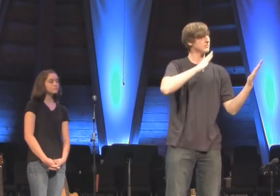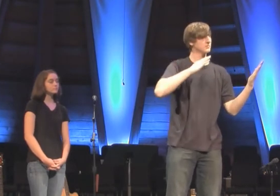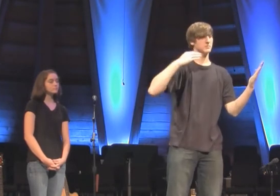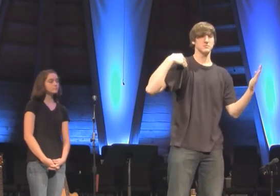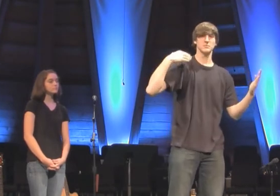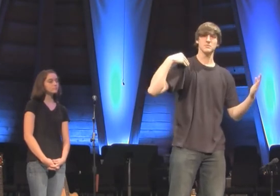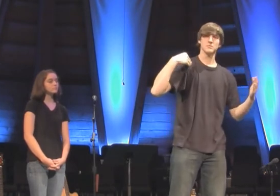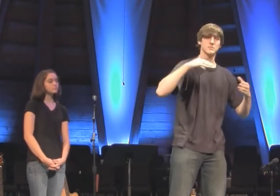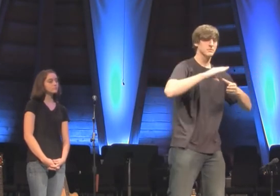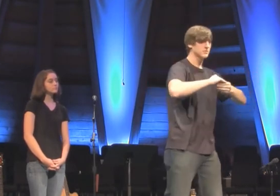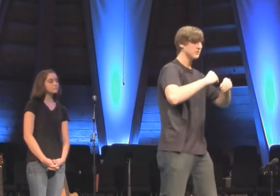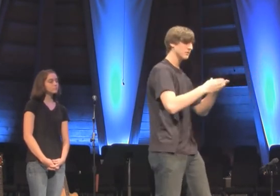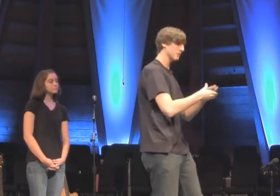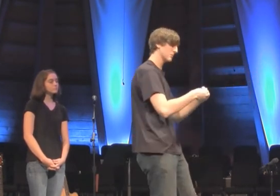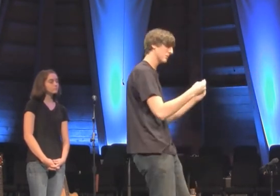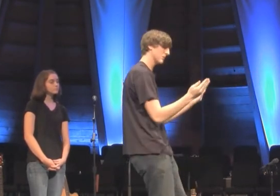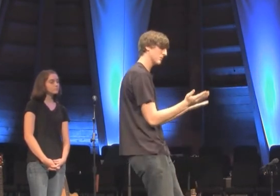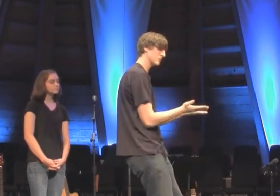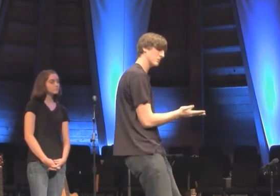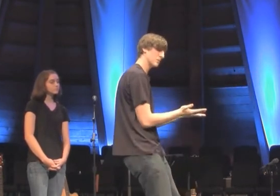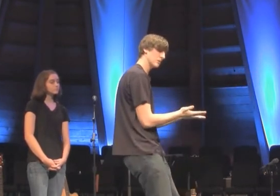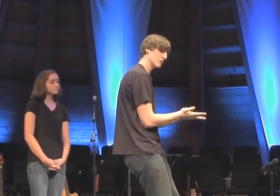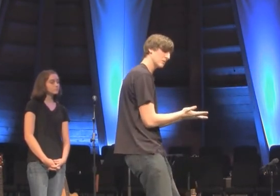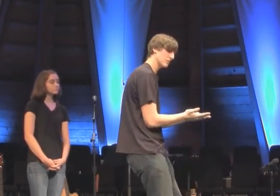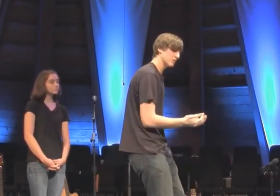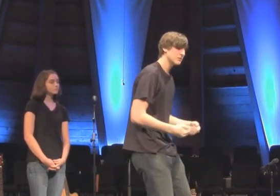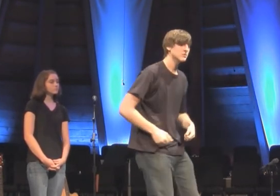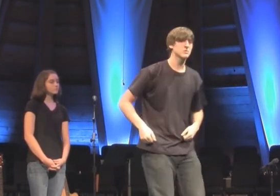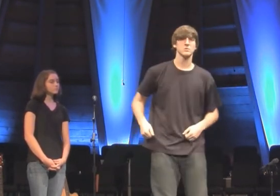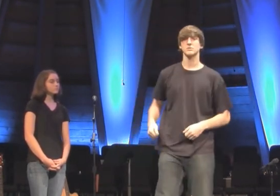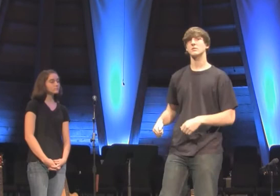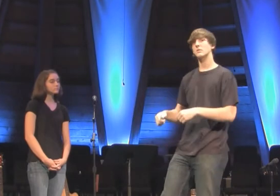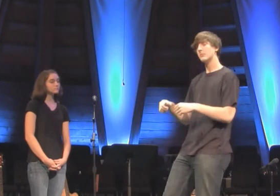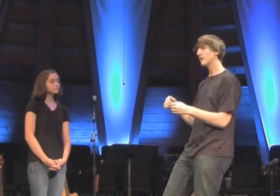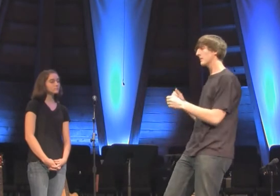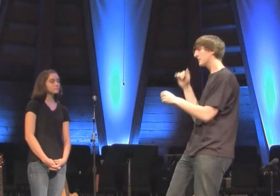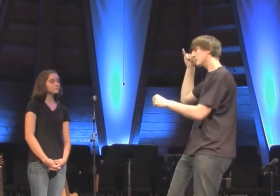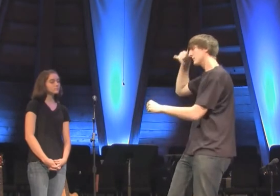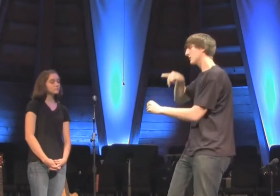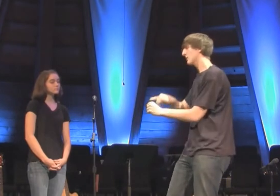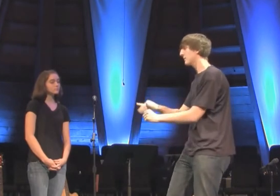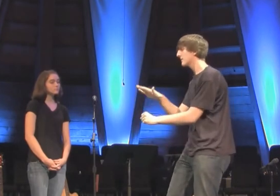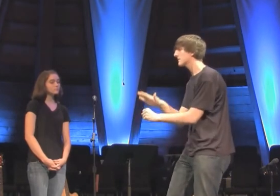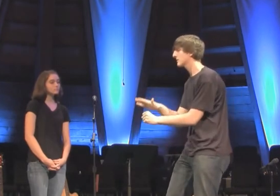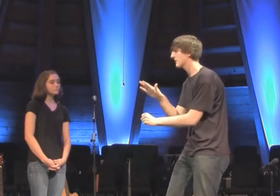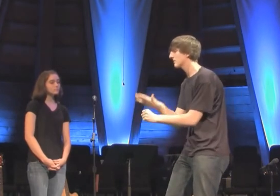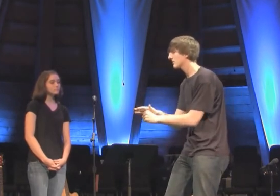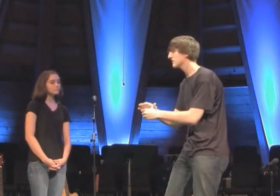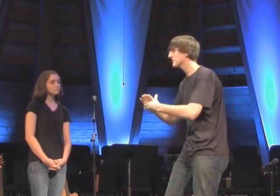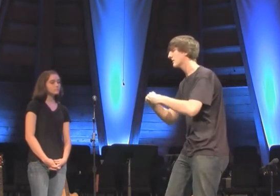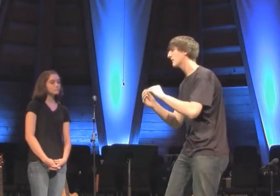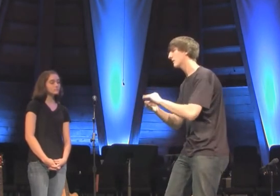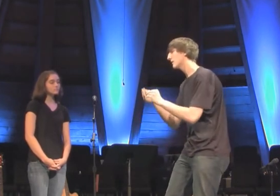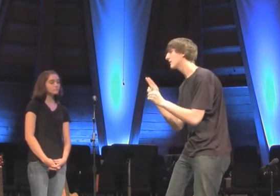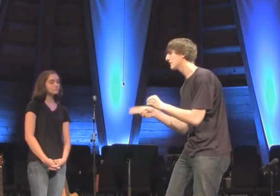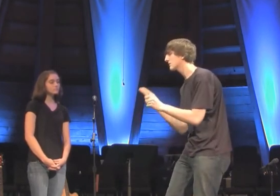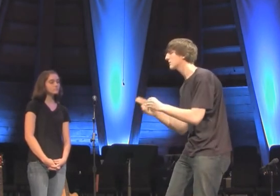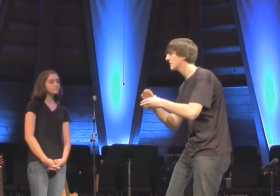the book in my hand and asked me what it was about So I settled back in my seat, a bestseller I said, a history,